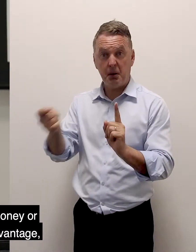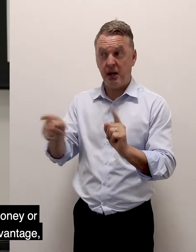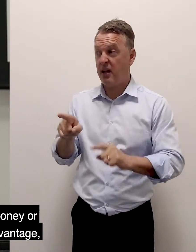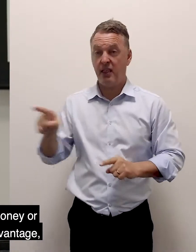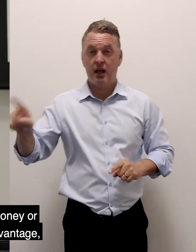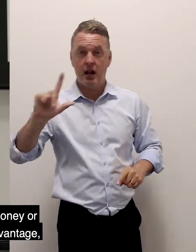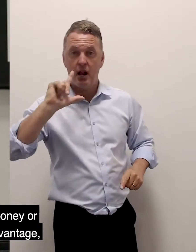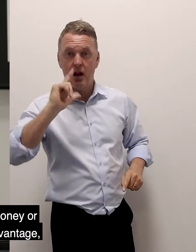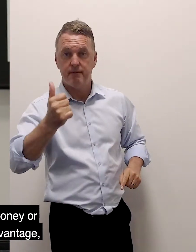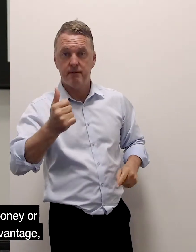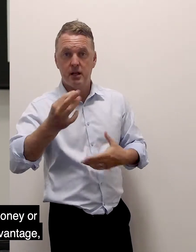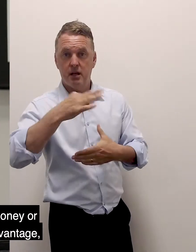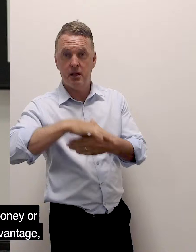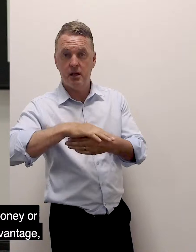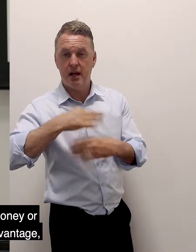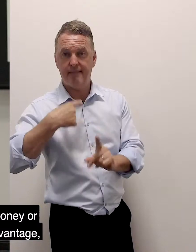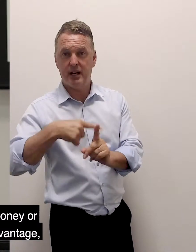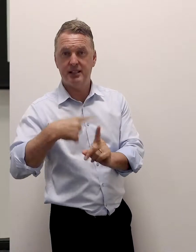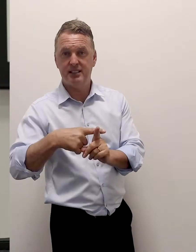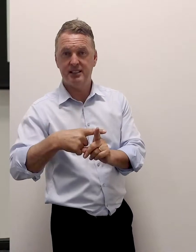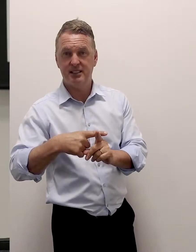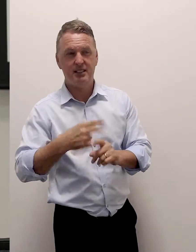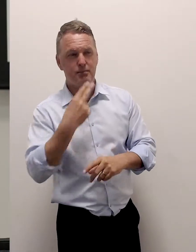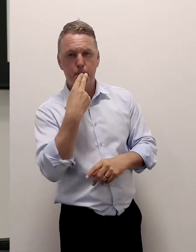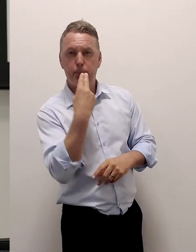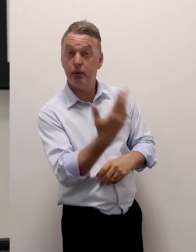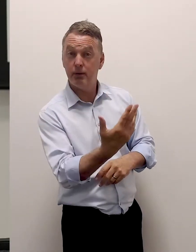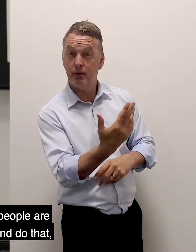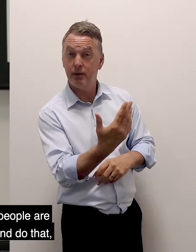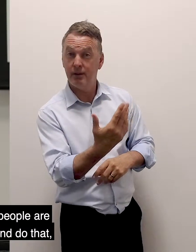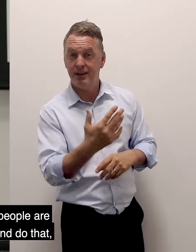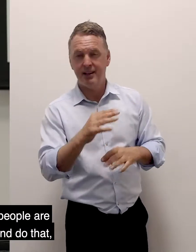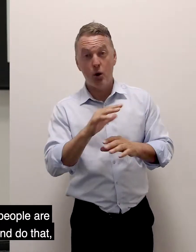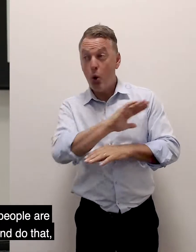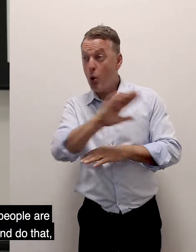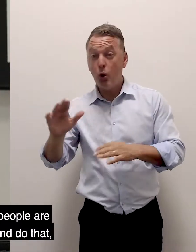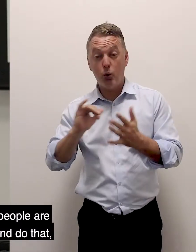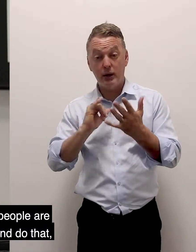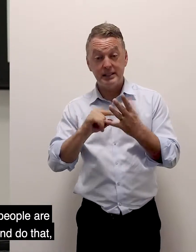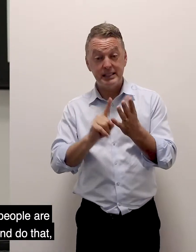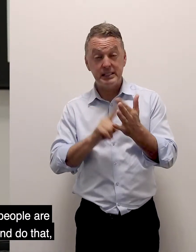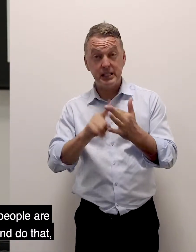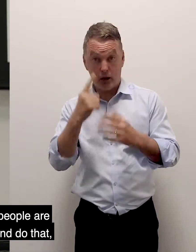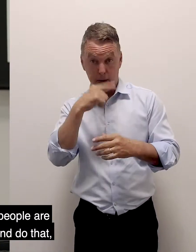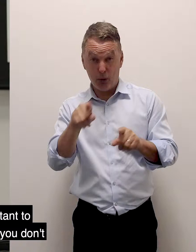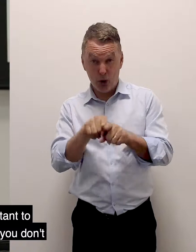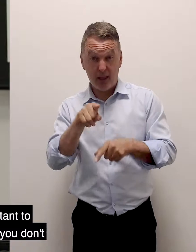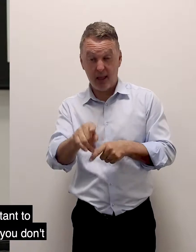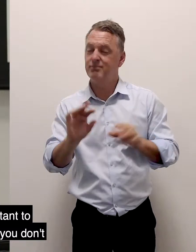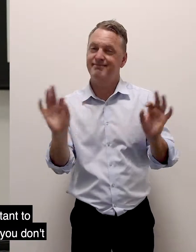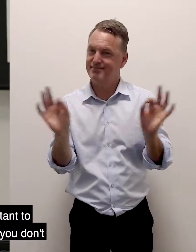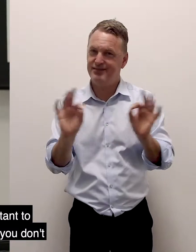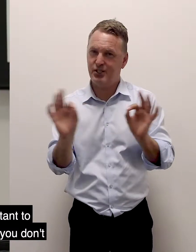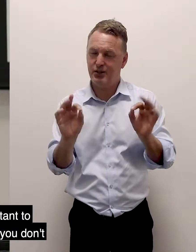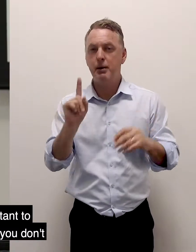they will get money or some other advantage. And not all salespeople are just going to try and do that, but